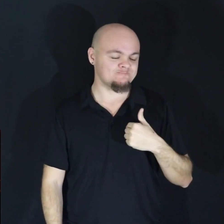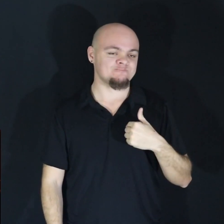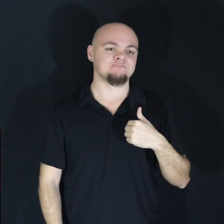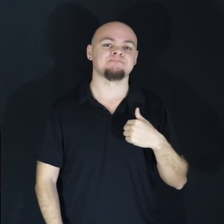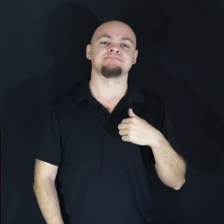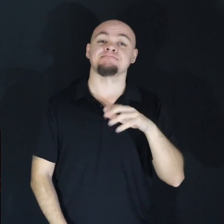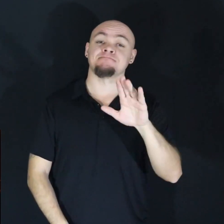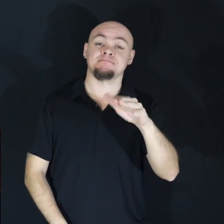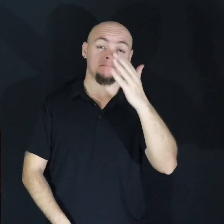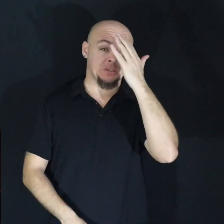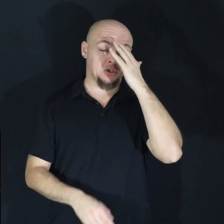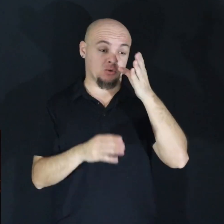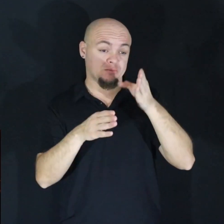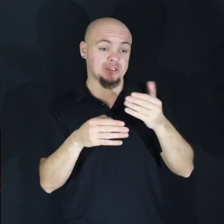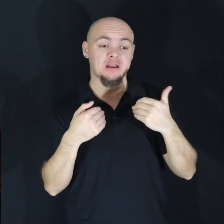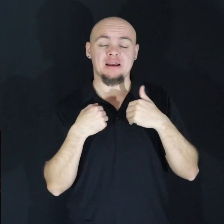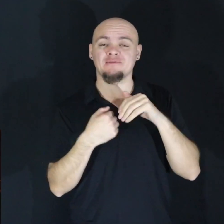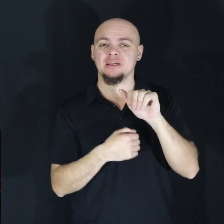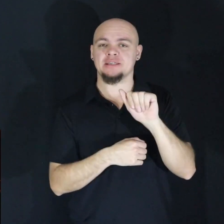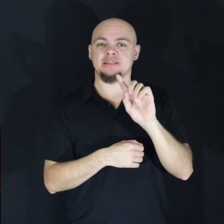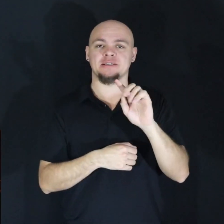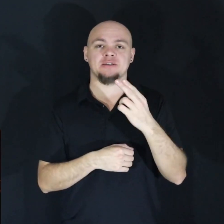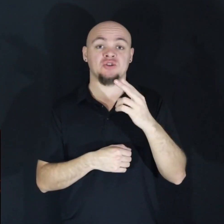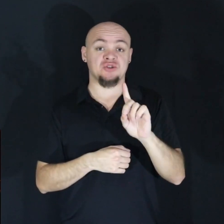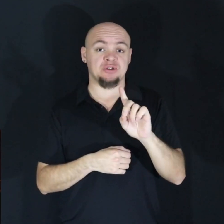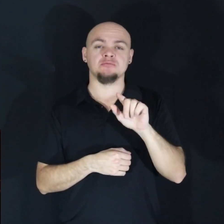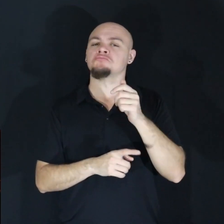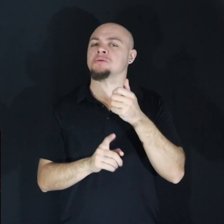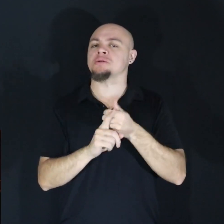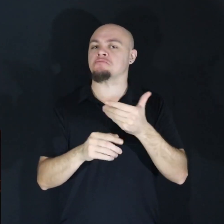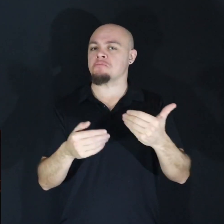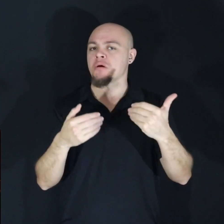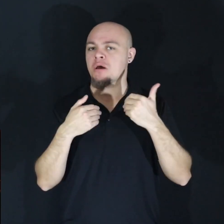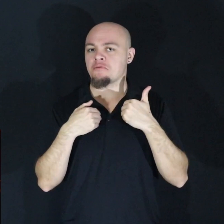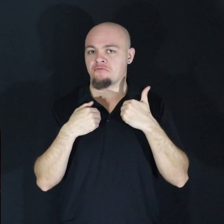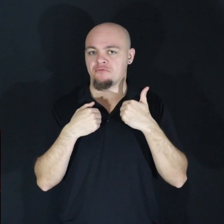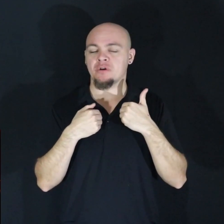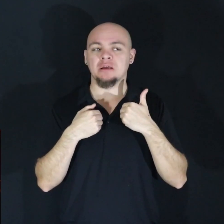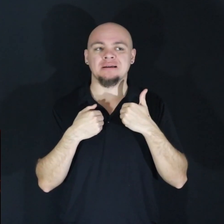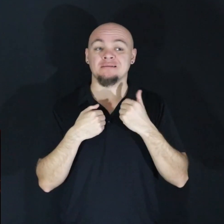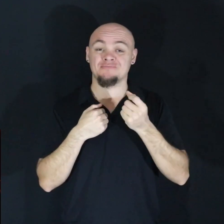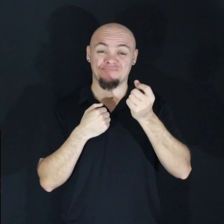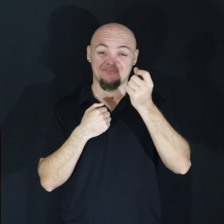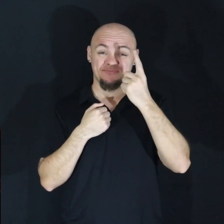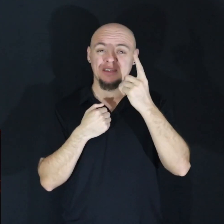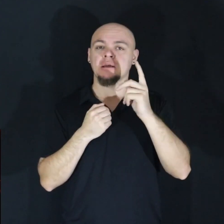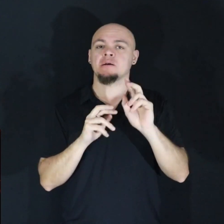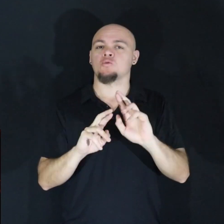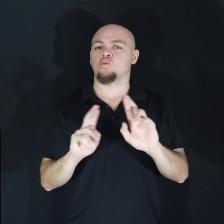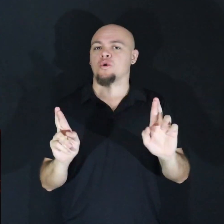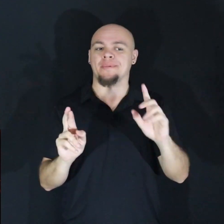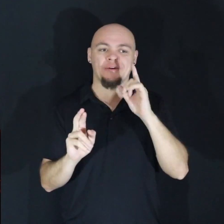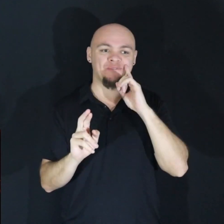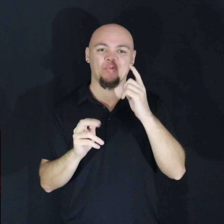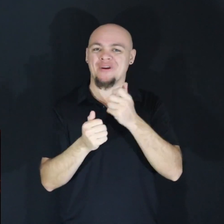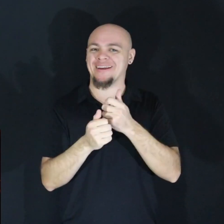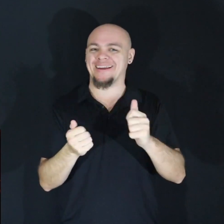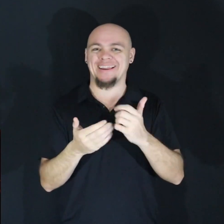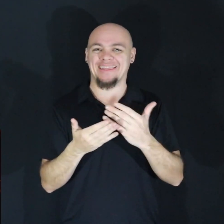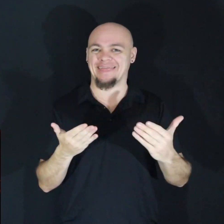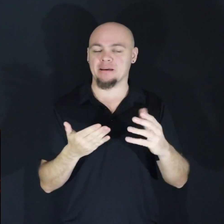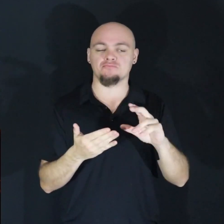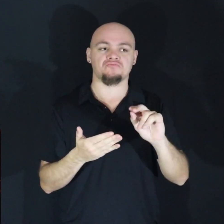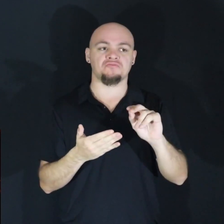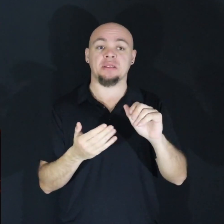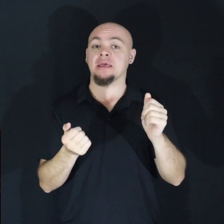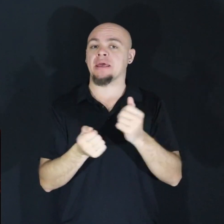if you know someone with ADHD or you have ADHD yourself, you'll know that we don't prepare for anything. We do